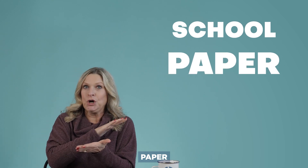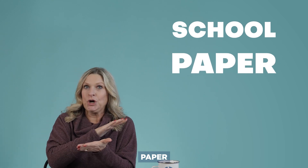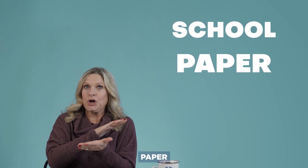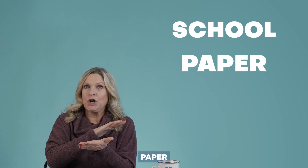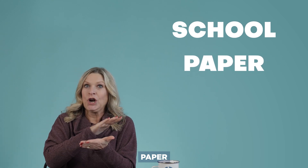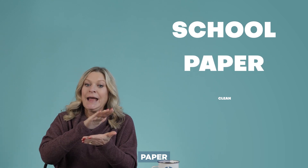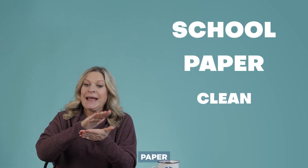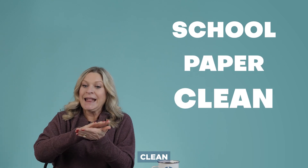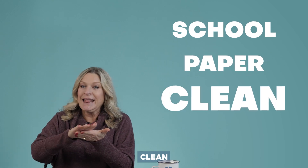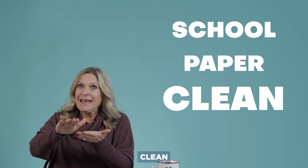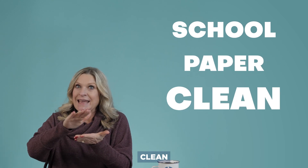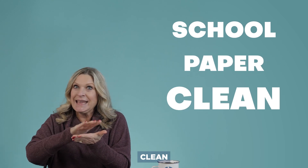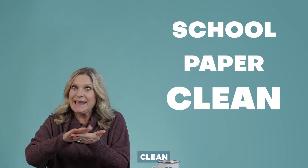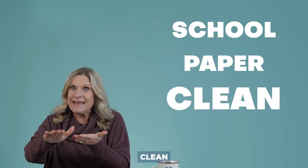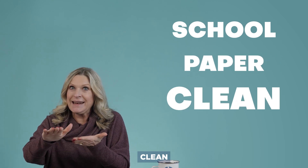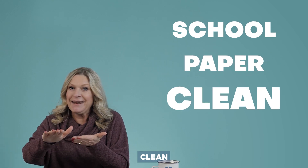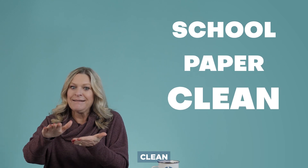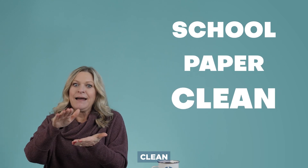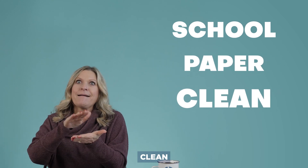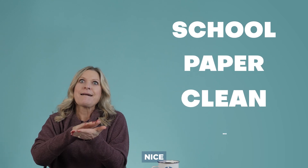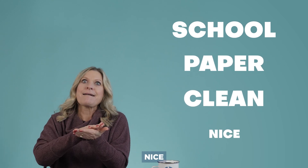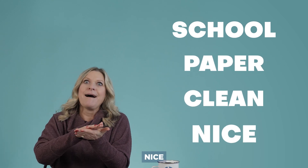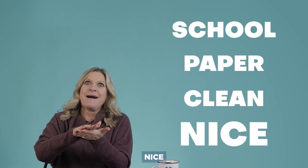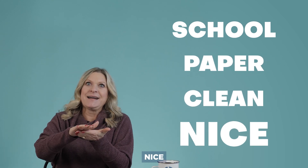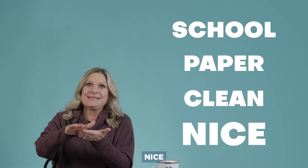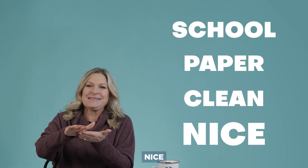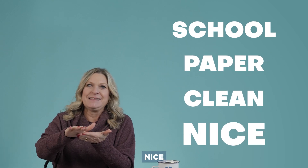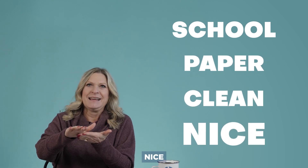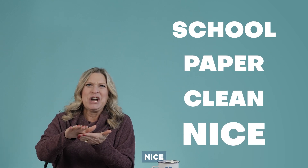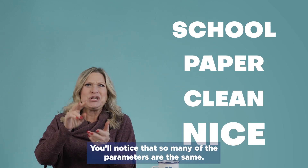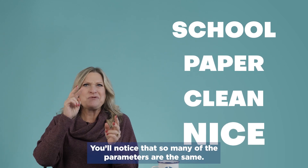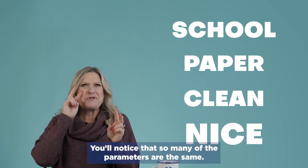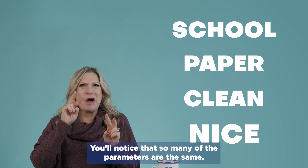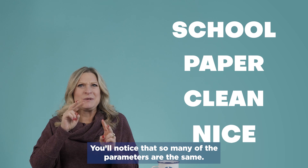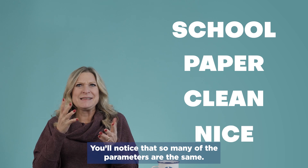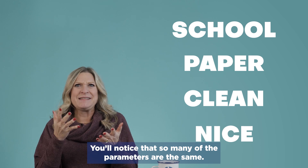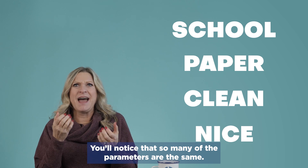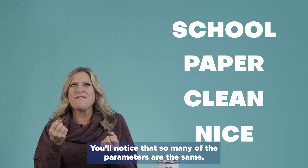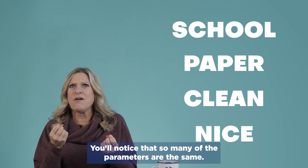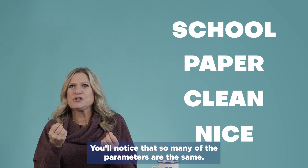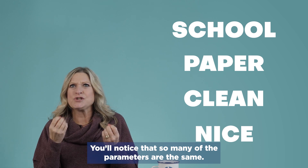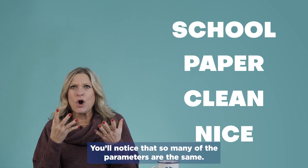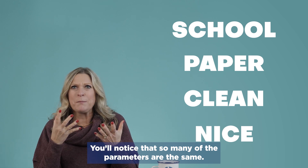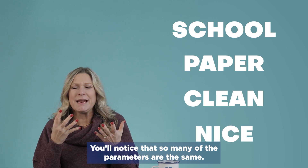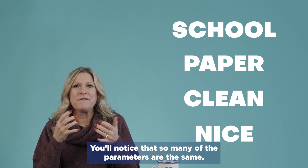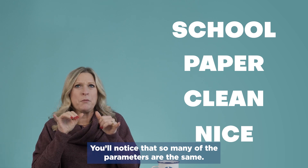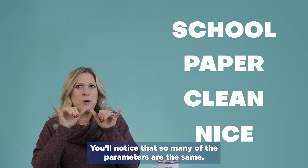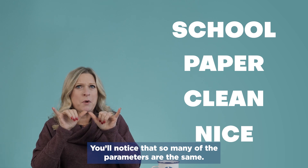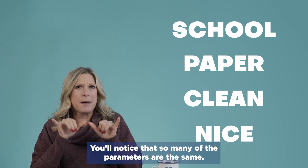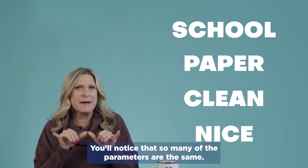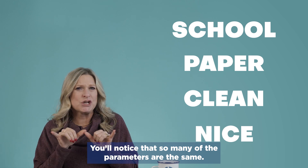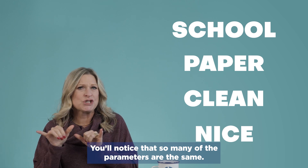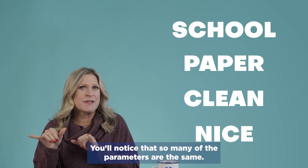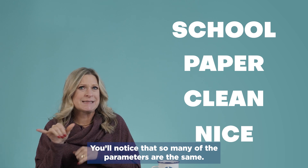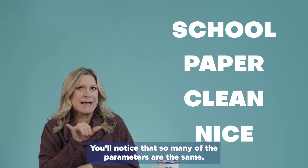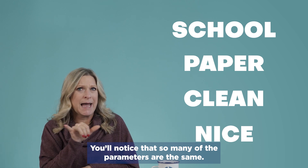paper, clean, nice. You notice that about so many of the parameters are the